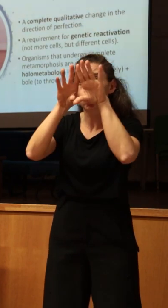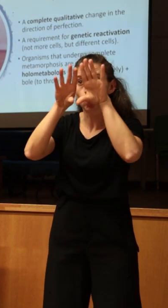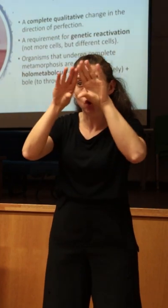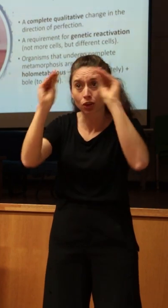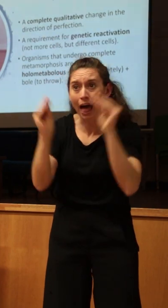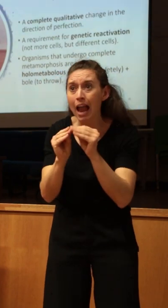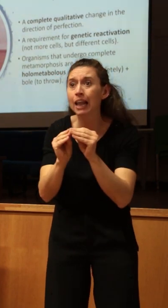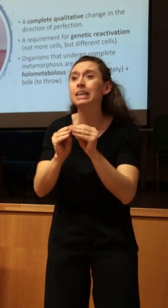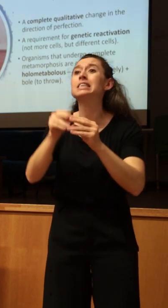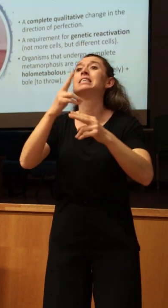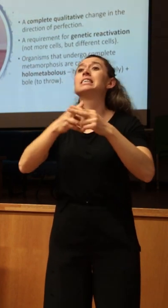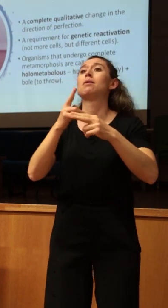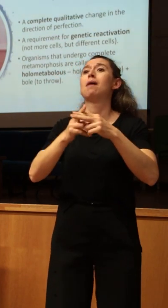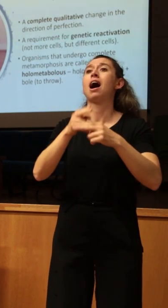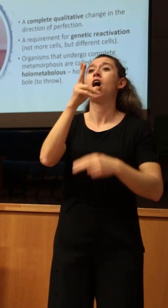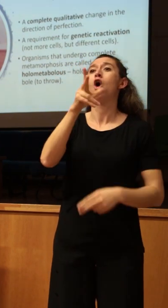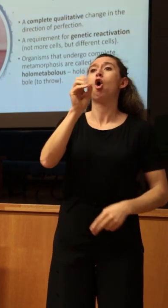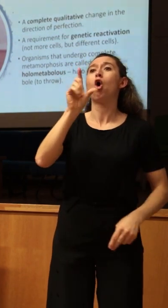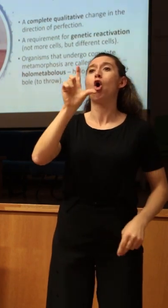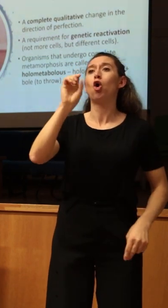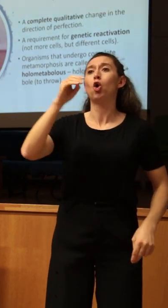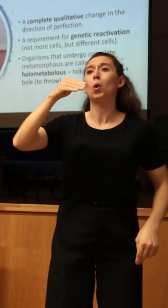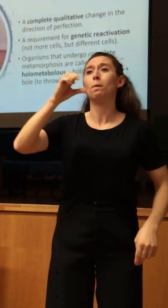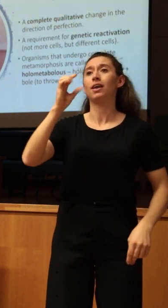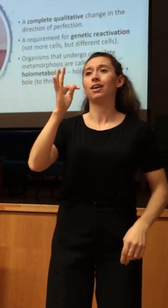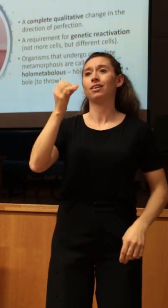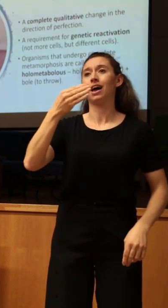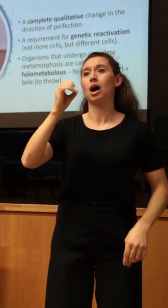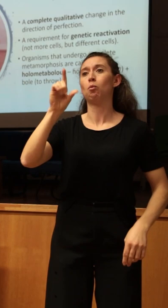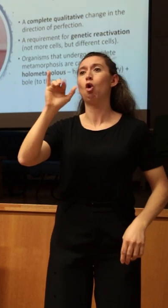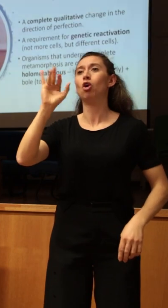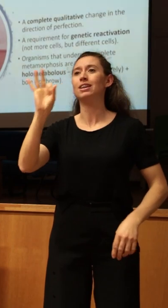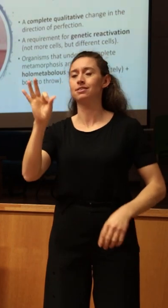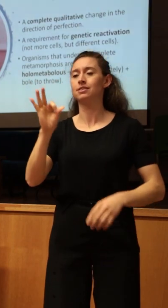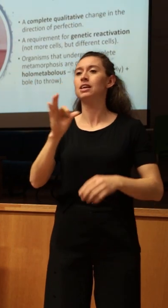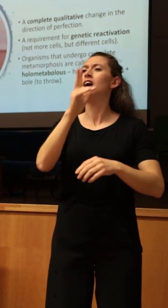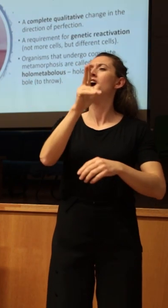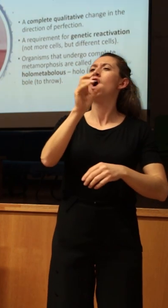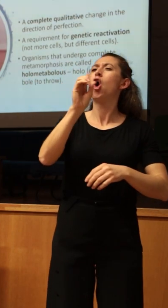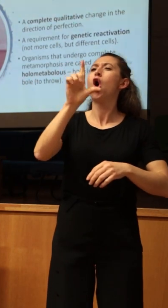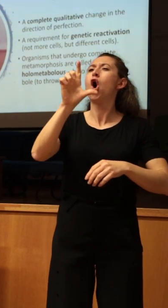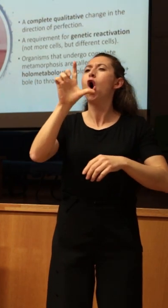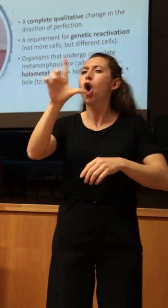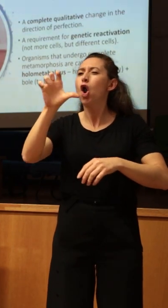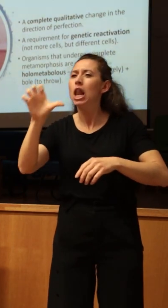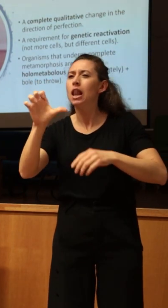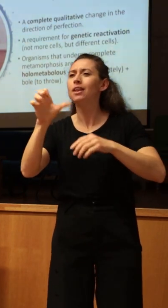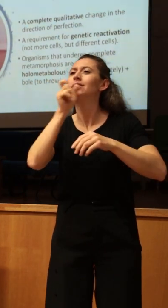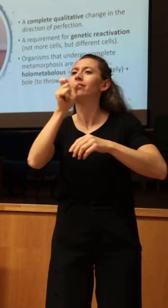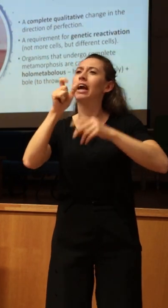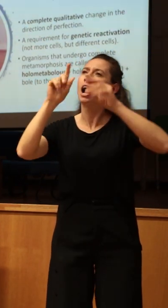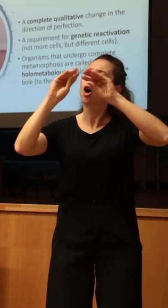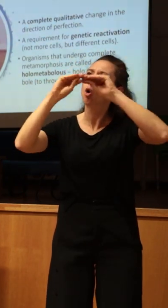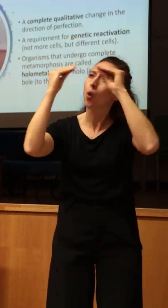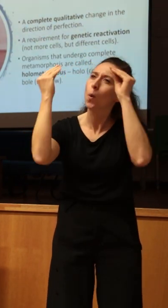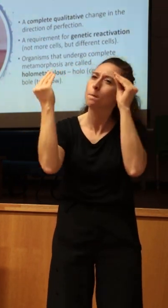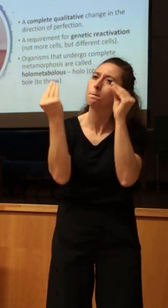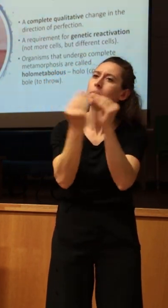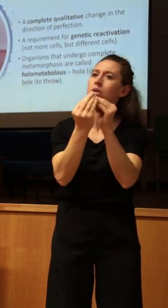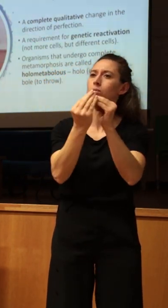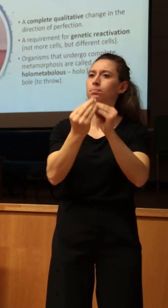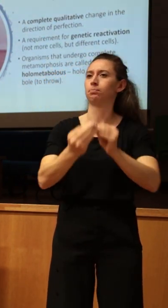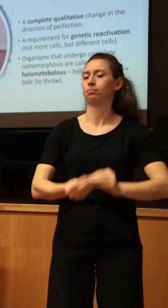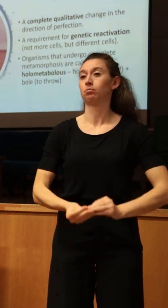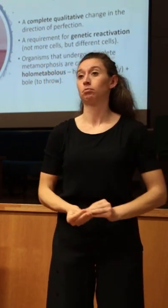realidad holometabolus. So the whole is completely, right? Whole viene de lo completo, ¿no? La completitud. And a ball is a